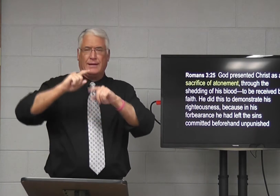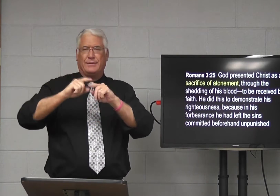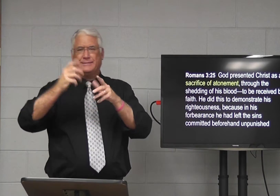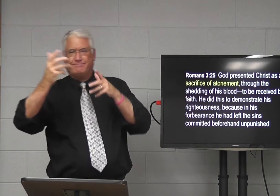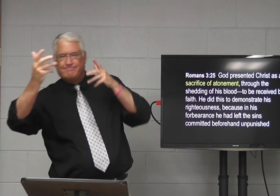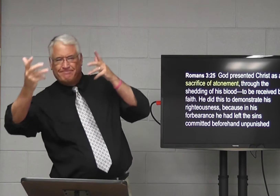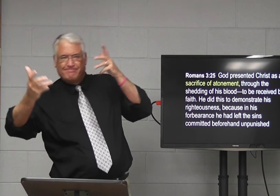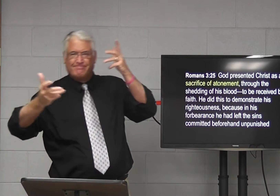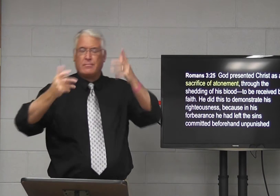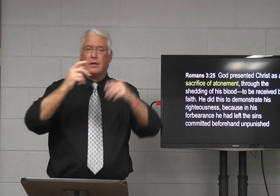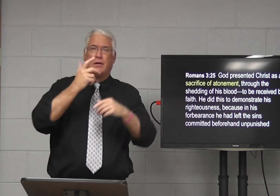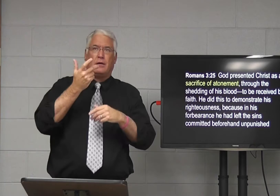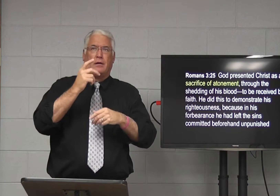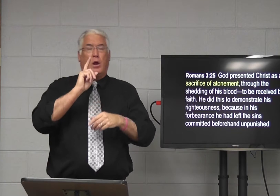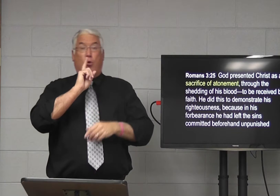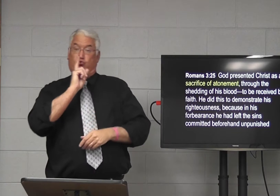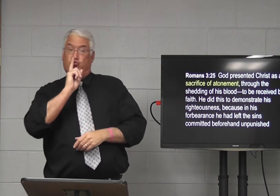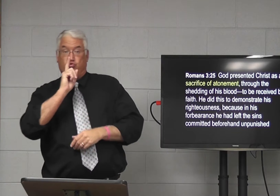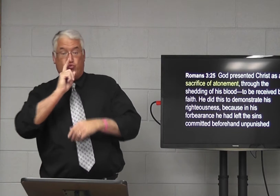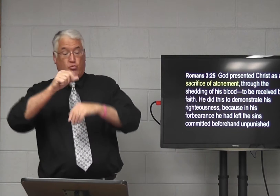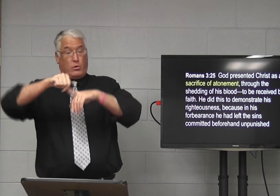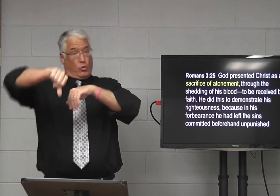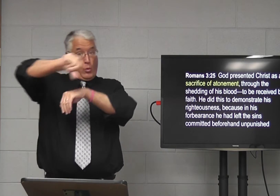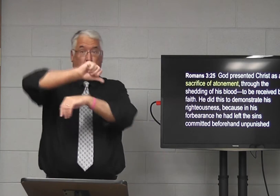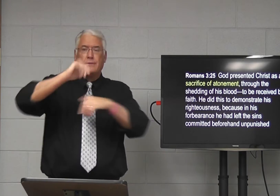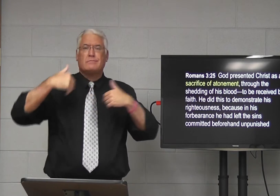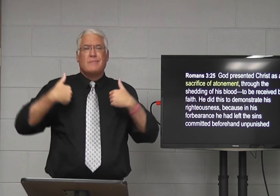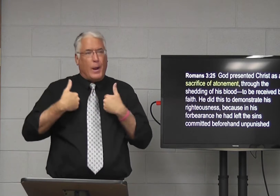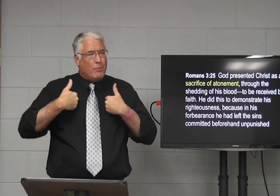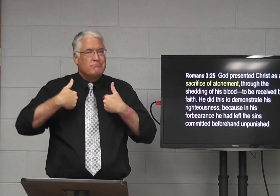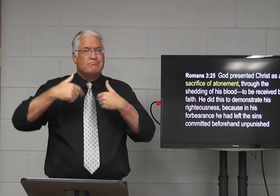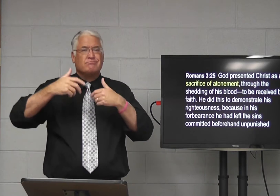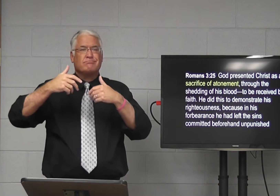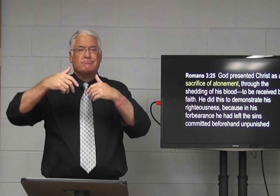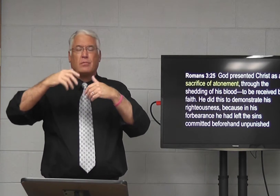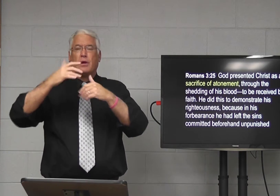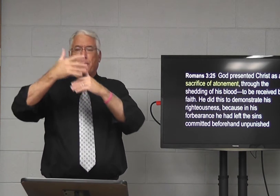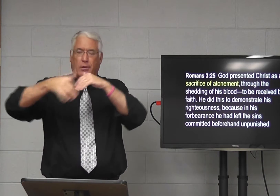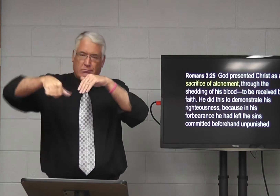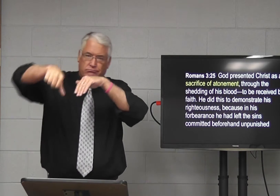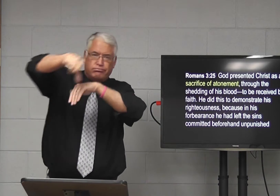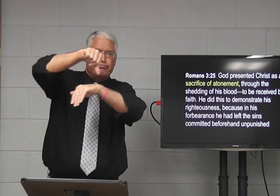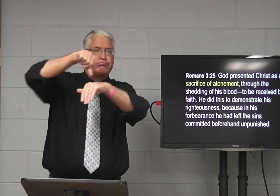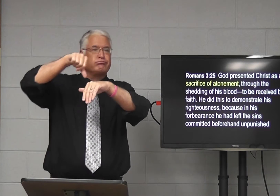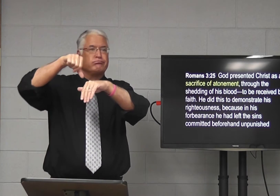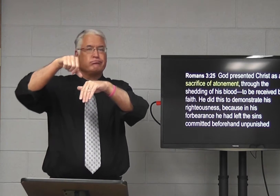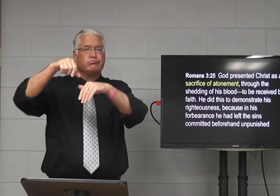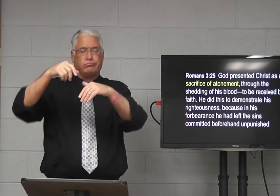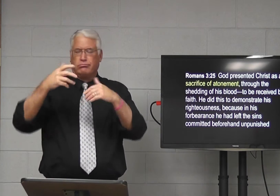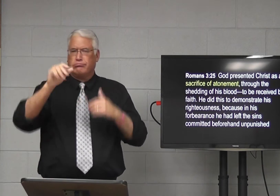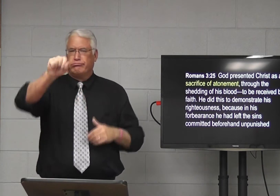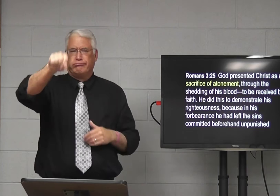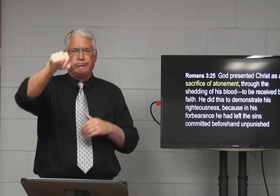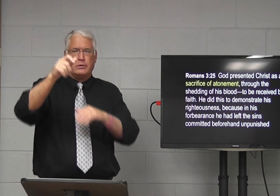an atonement. But really, atonement is, you know, more of an animal